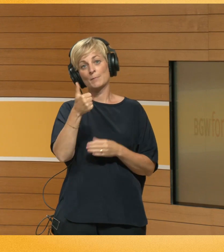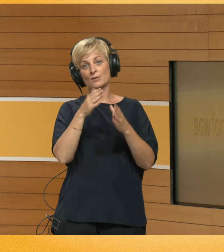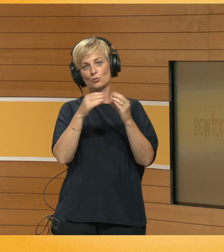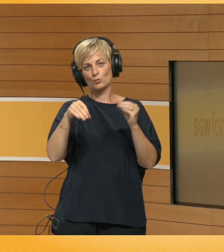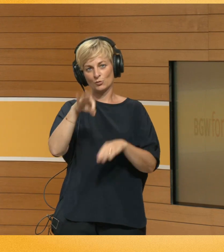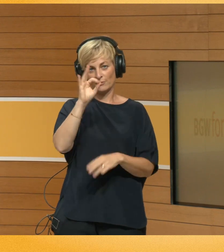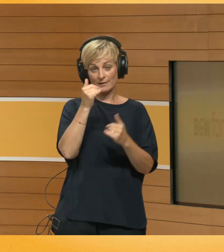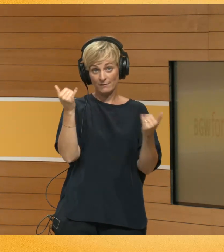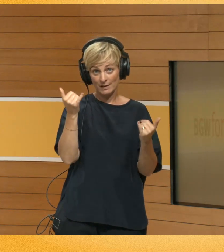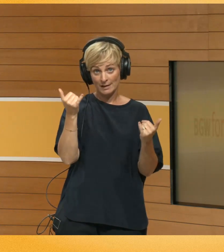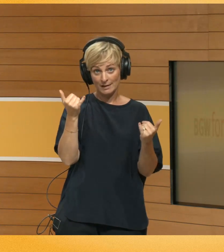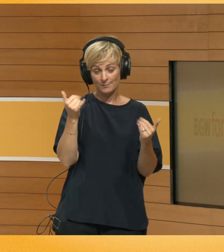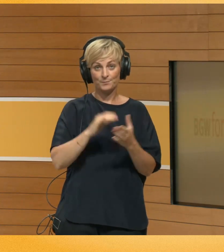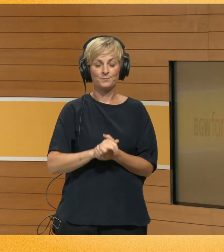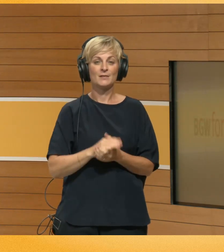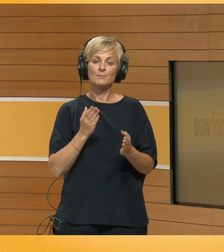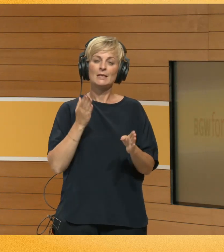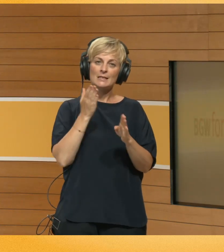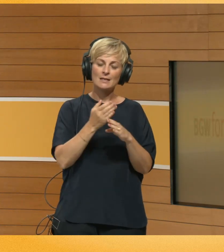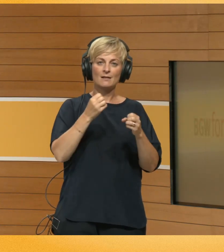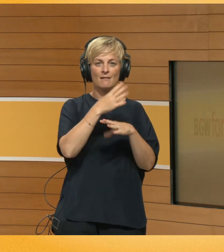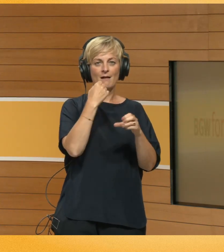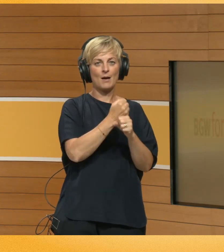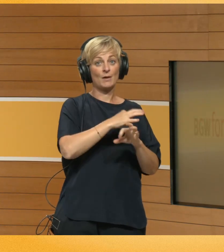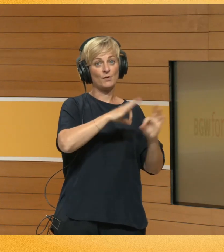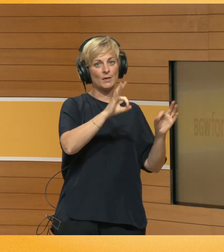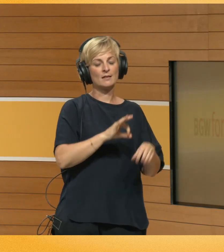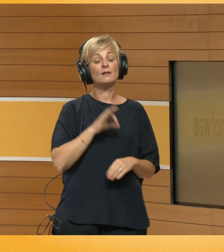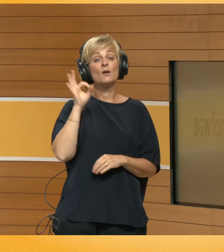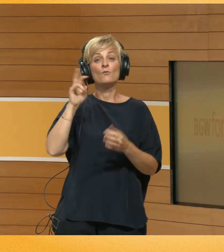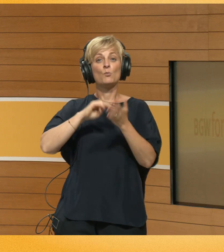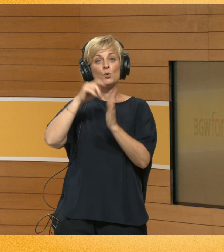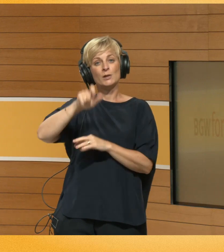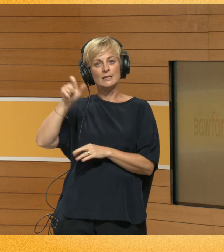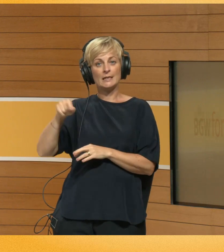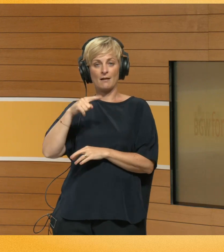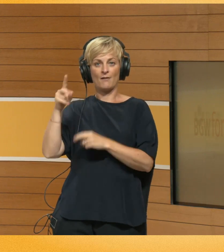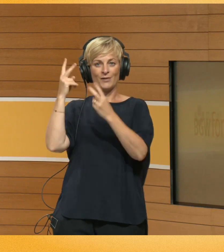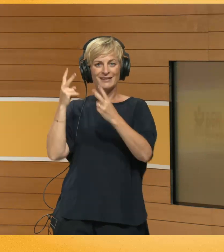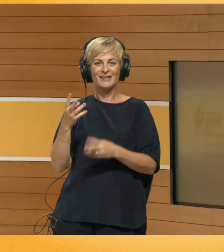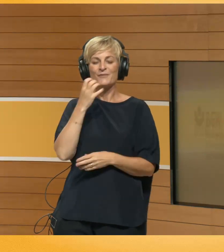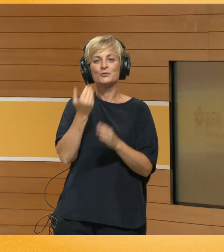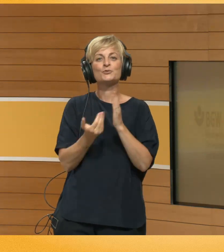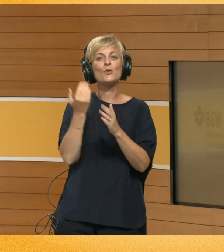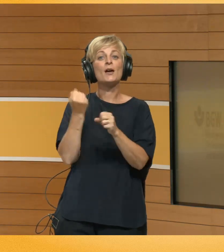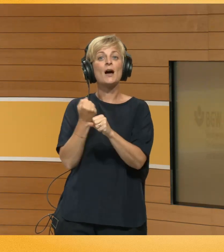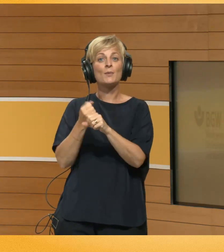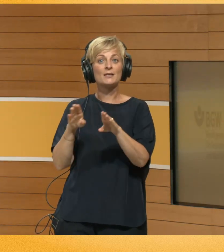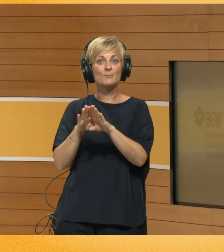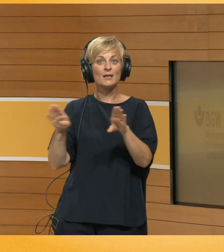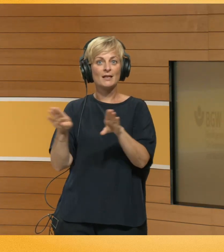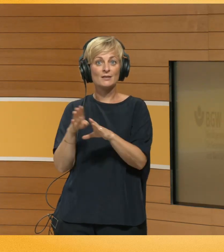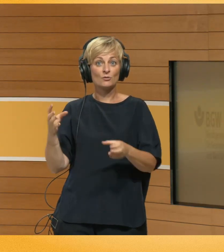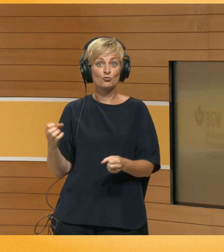it's always for politicians, it's important to create jobs, but because, you know, politicians and you